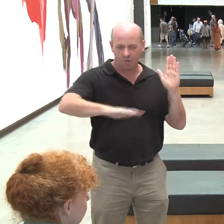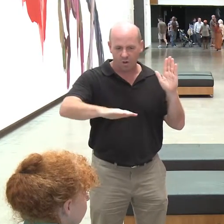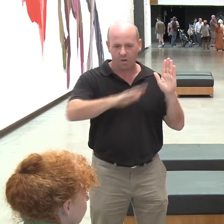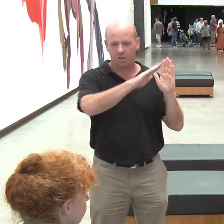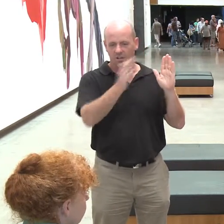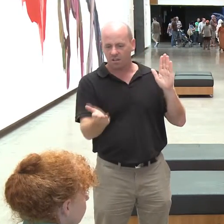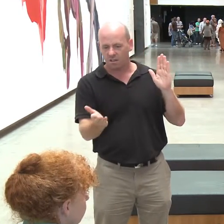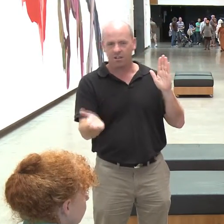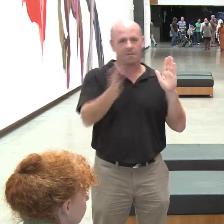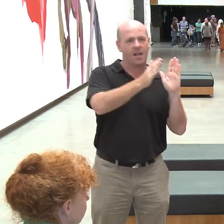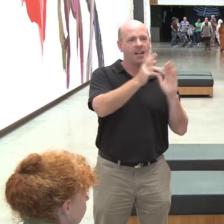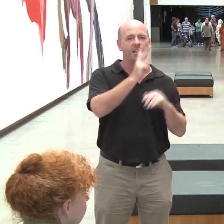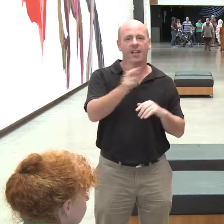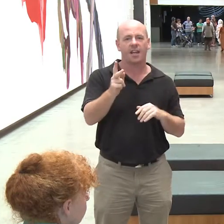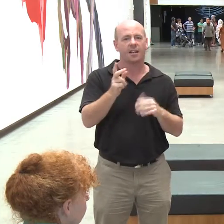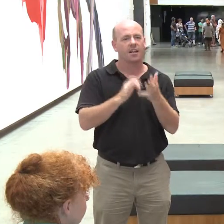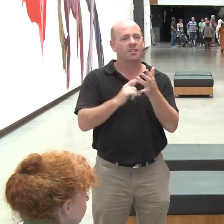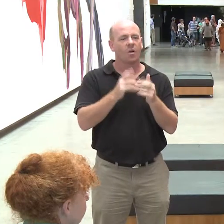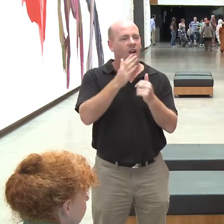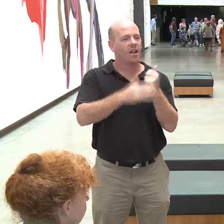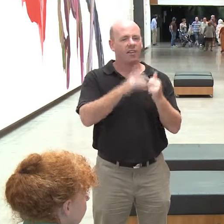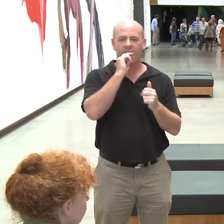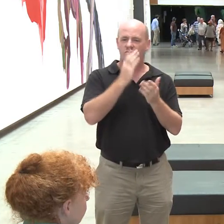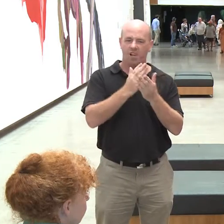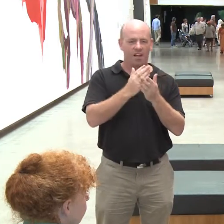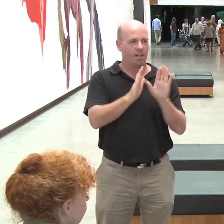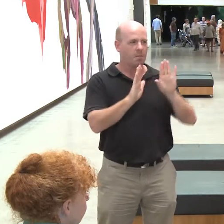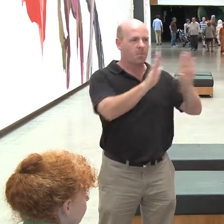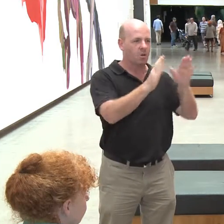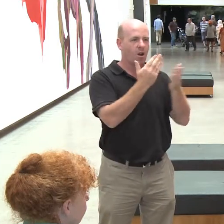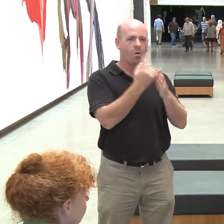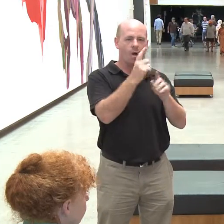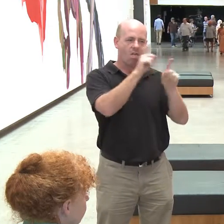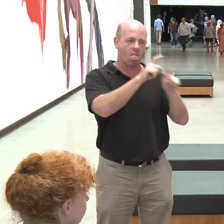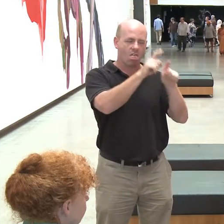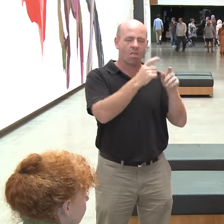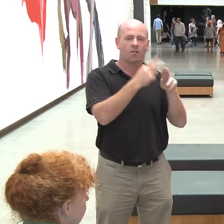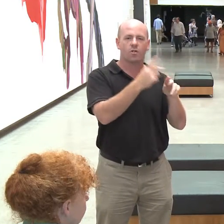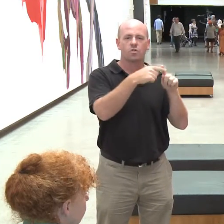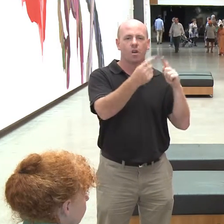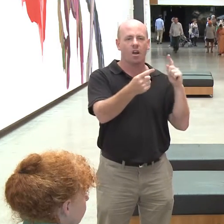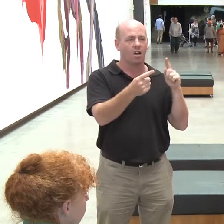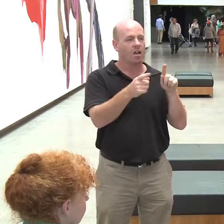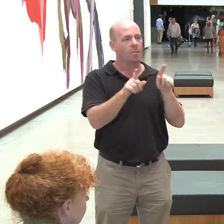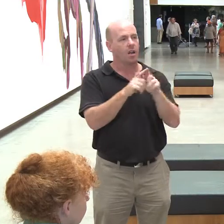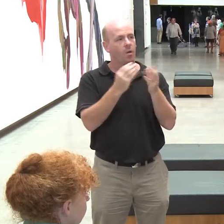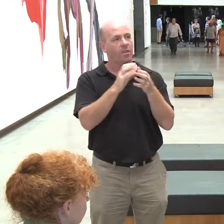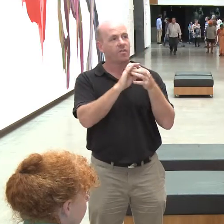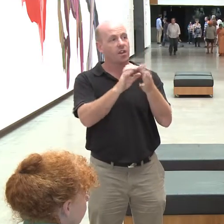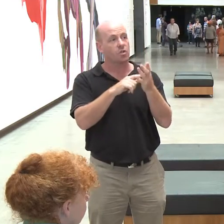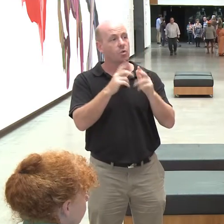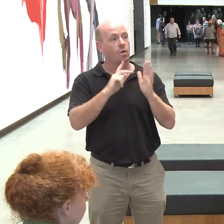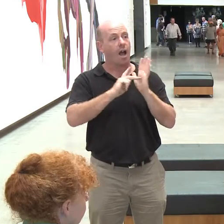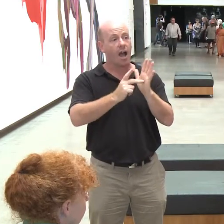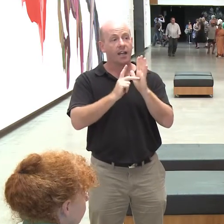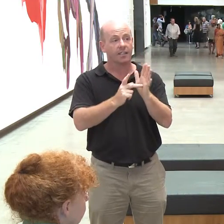again. And so I never can really inhabit the one space for too long. In terms of the relationship to architecture, there